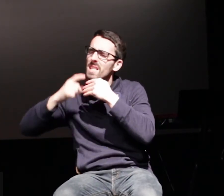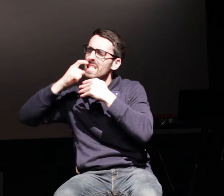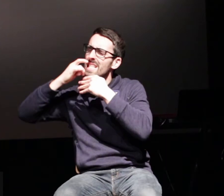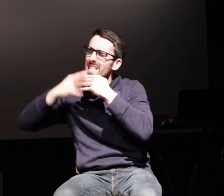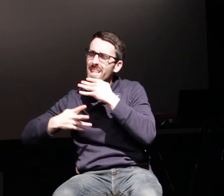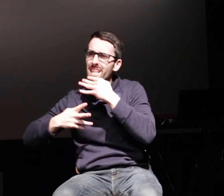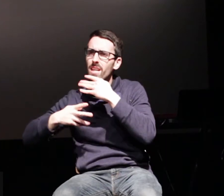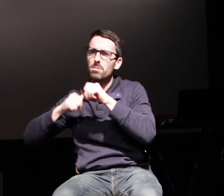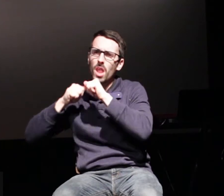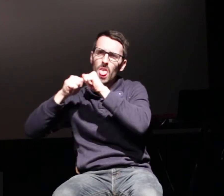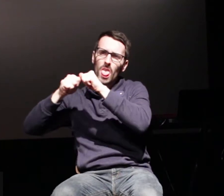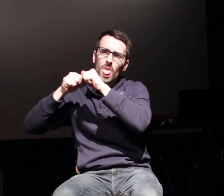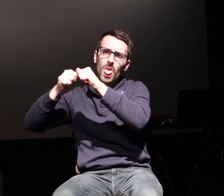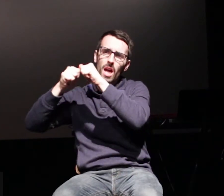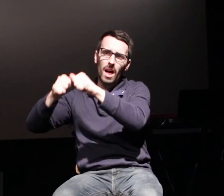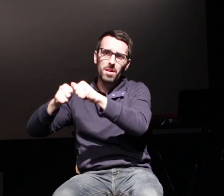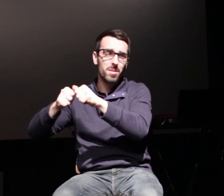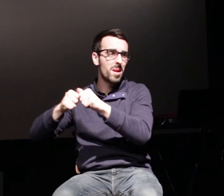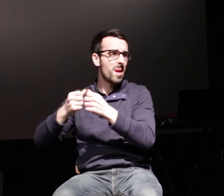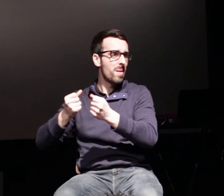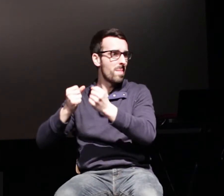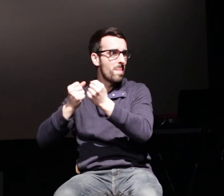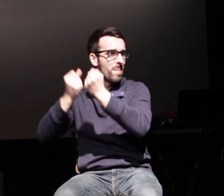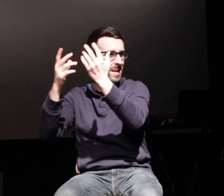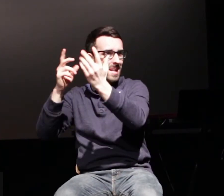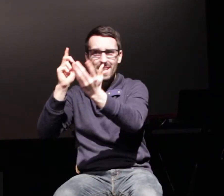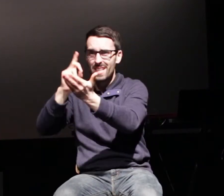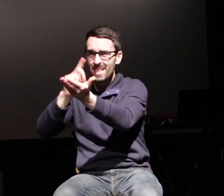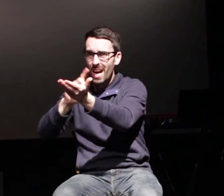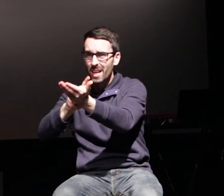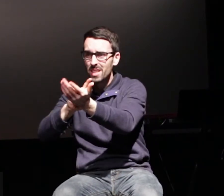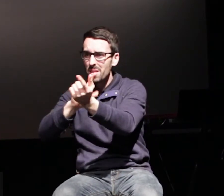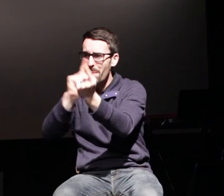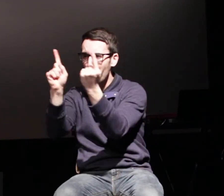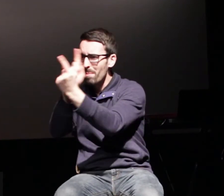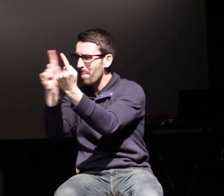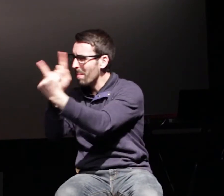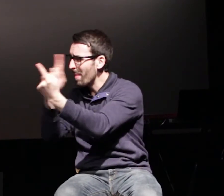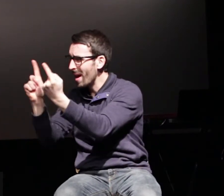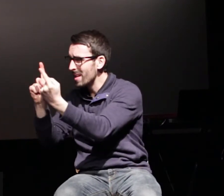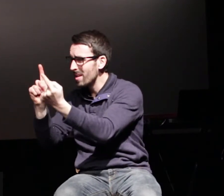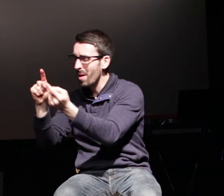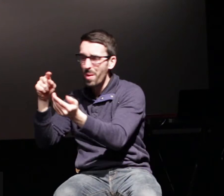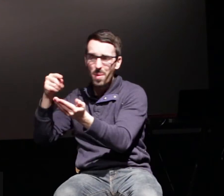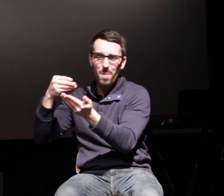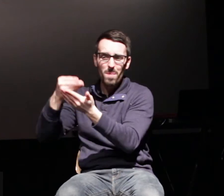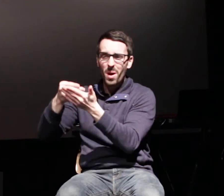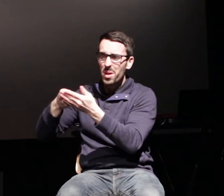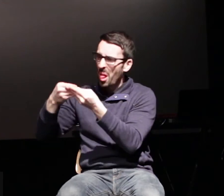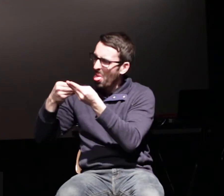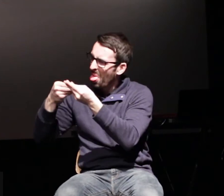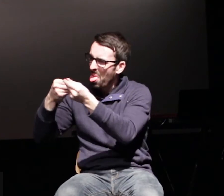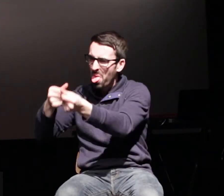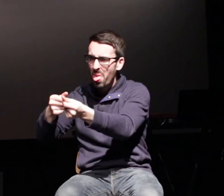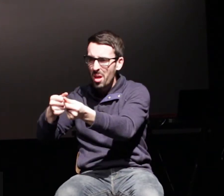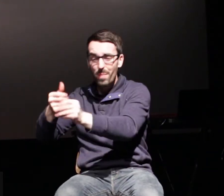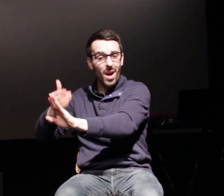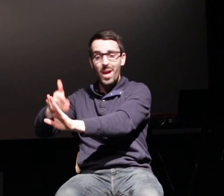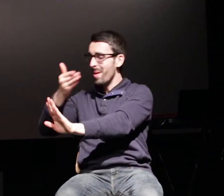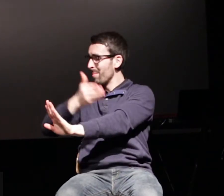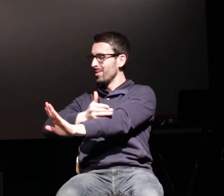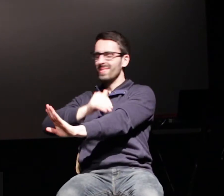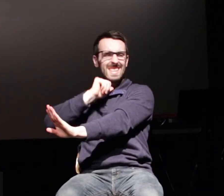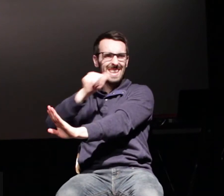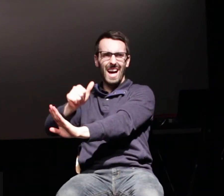many doctors, and over the years she had spent everything she had to pay them, but she had gotten no better. In fact, she had